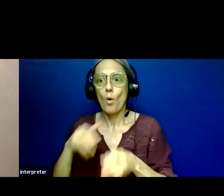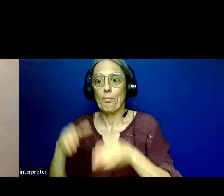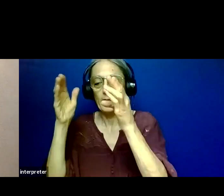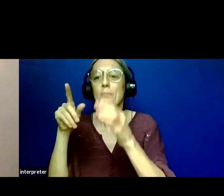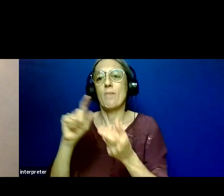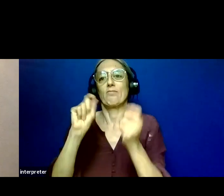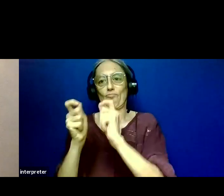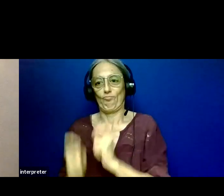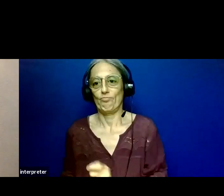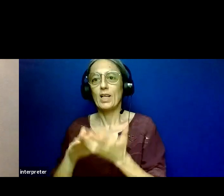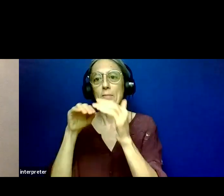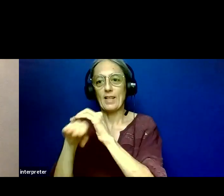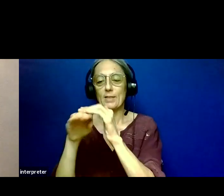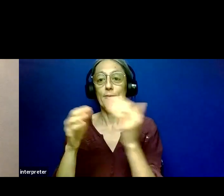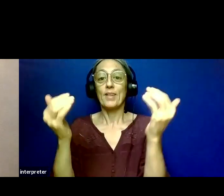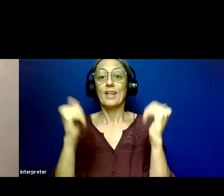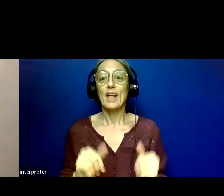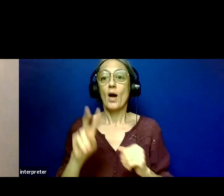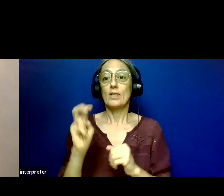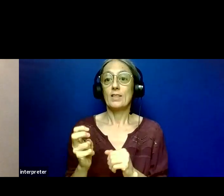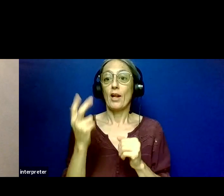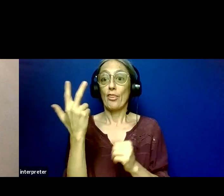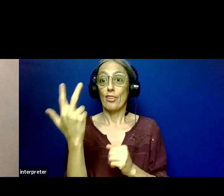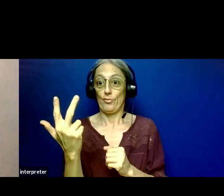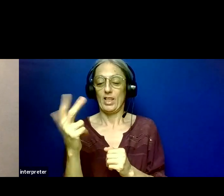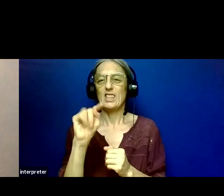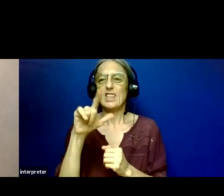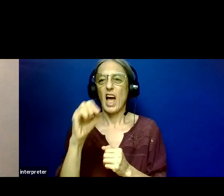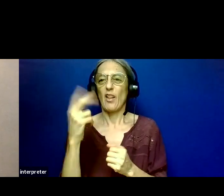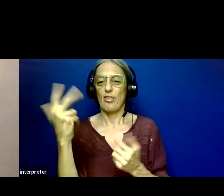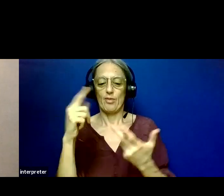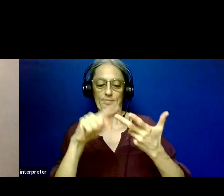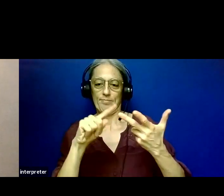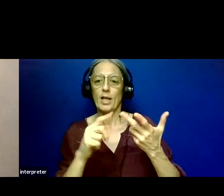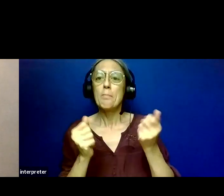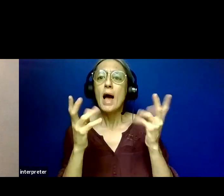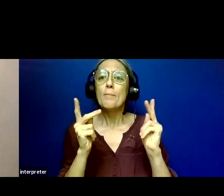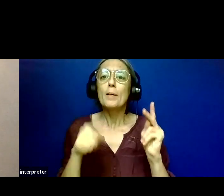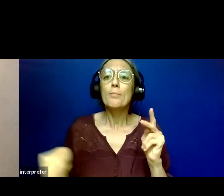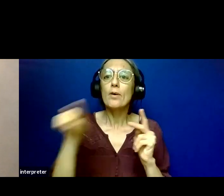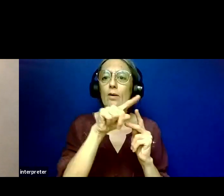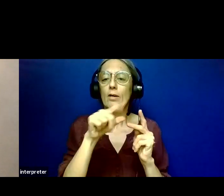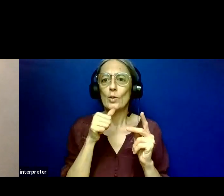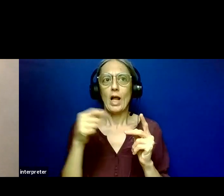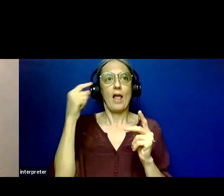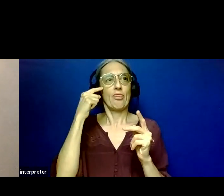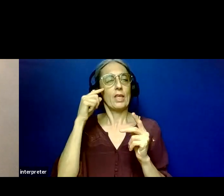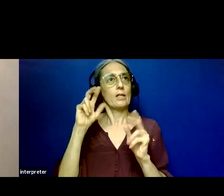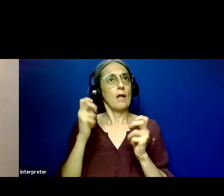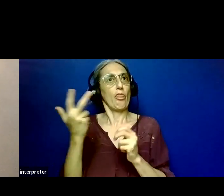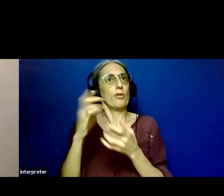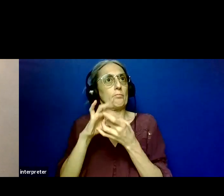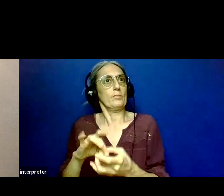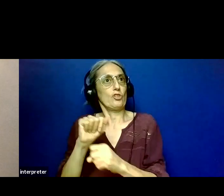Okay, I'm going to skip to Title III. And a lot of people here might not think about Title III for your job, but it's still an important feature